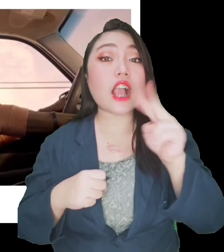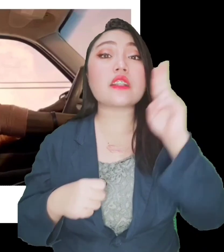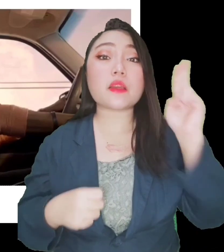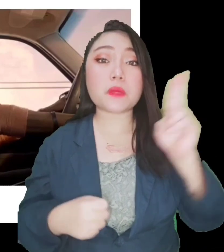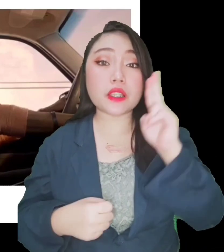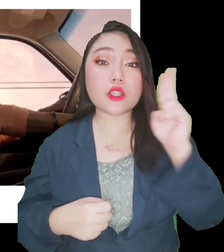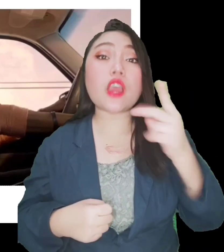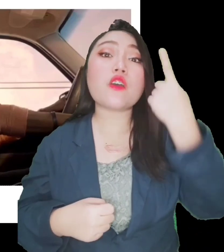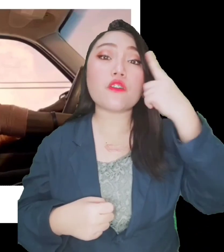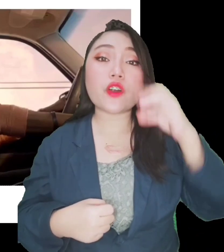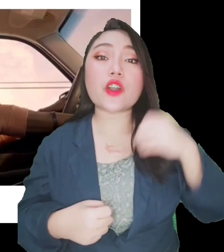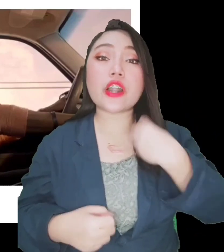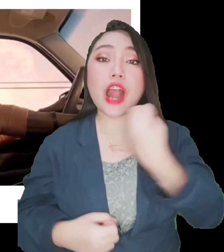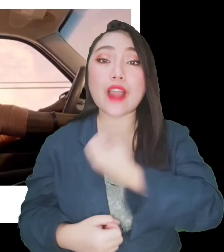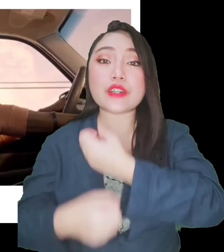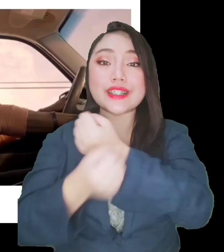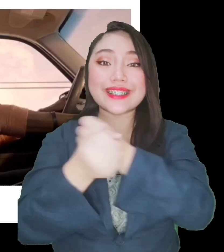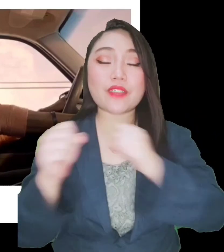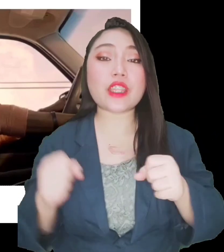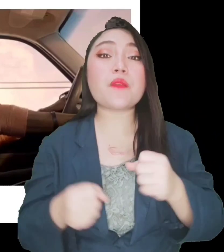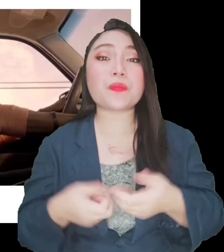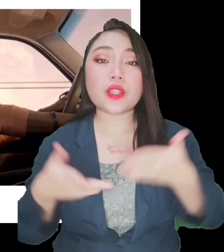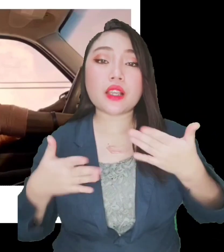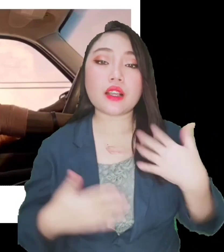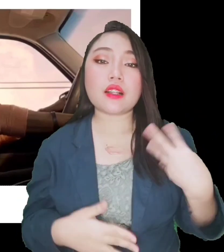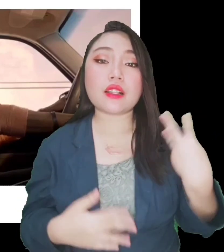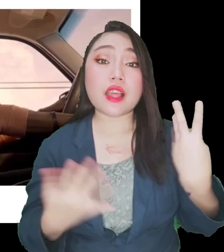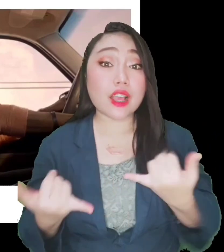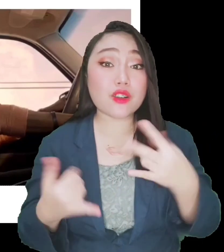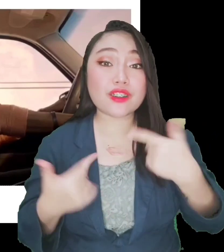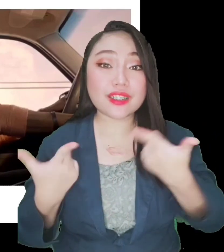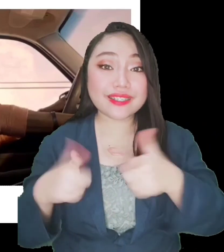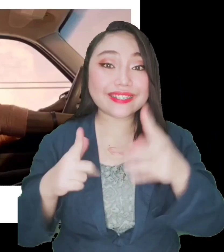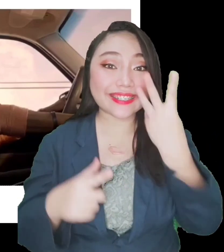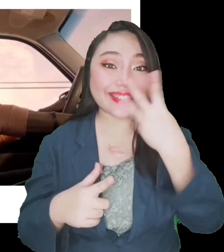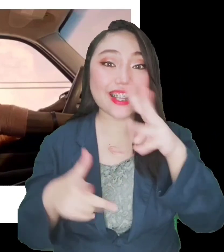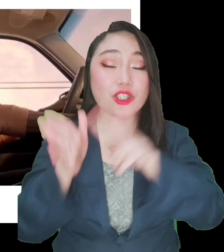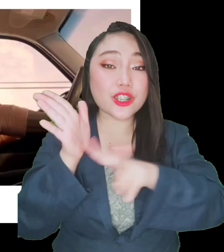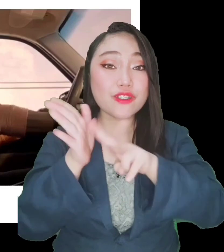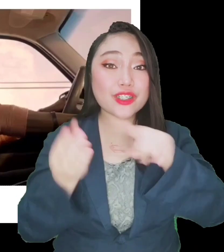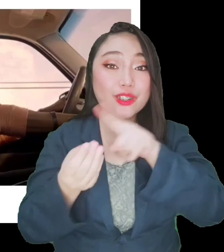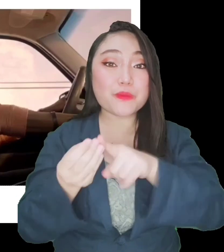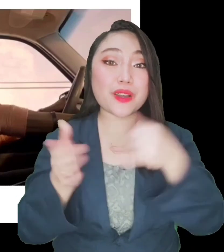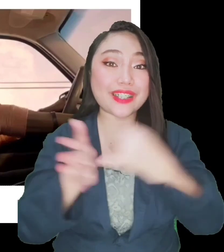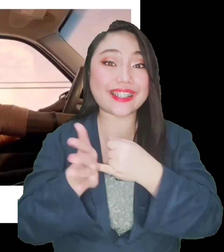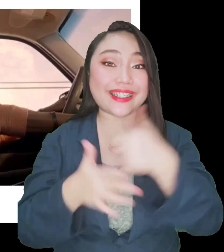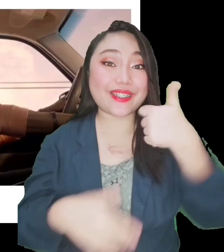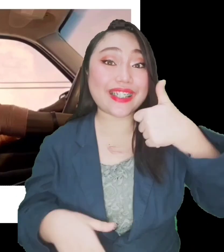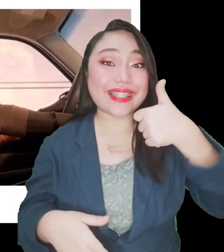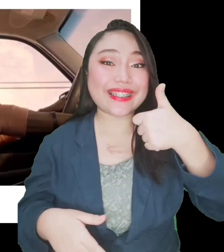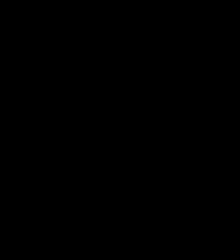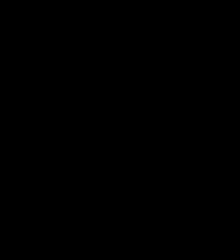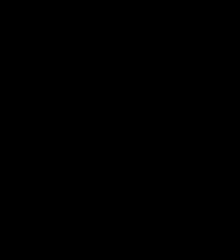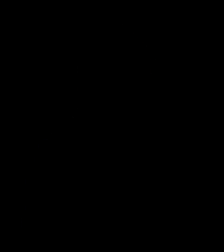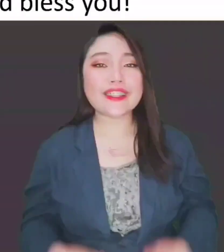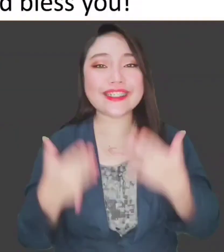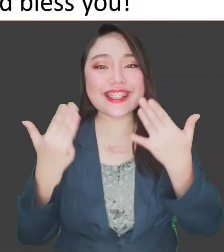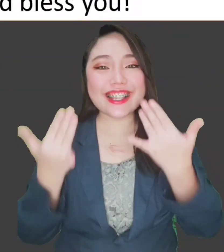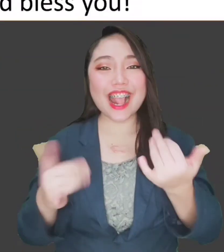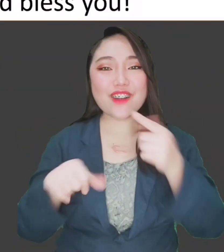so you need to use them for our safety. Now let's watch this video about it.